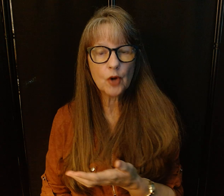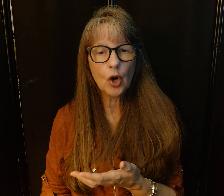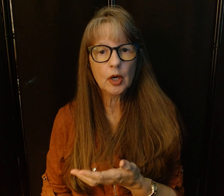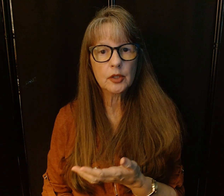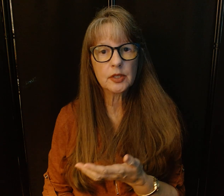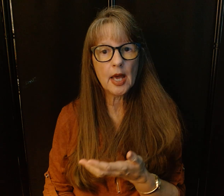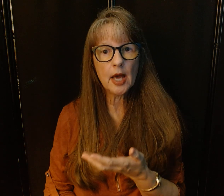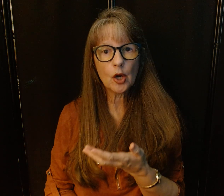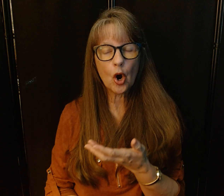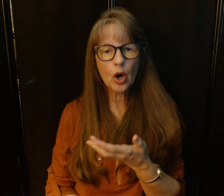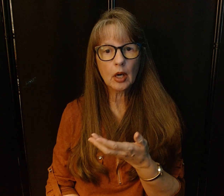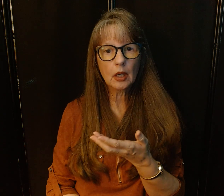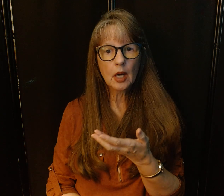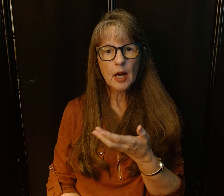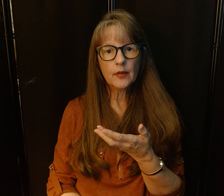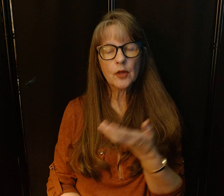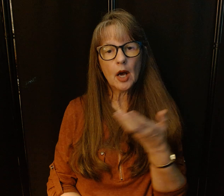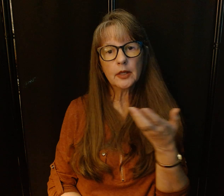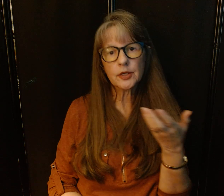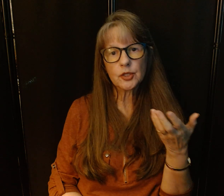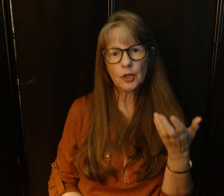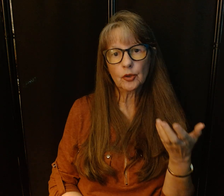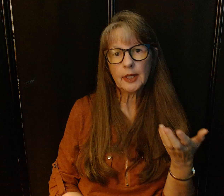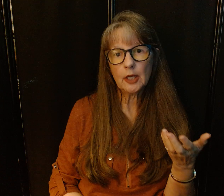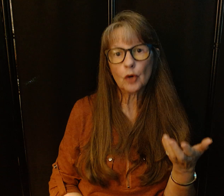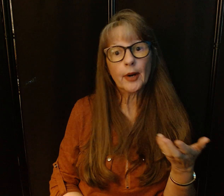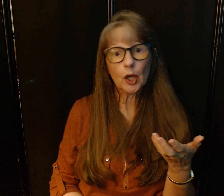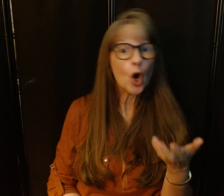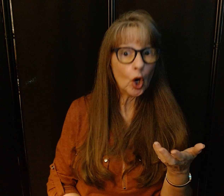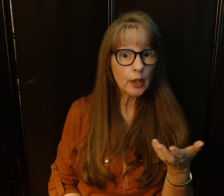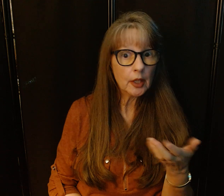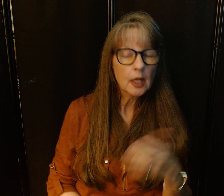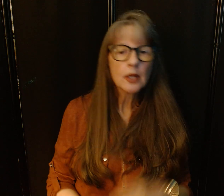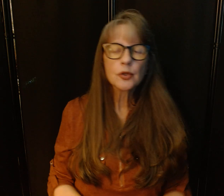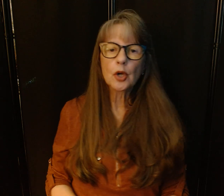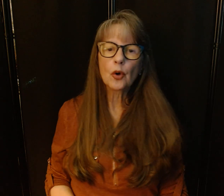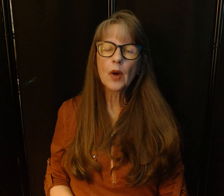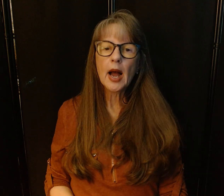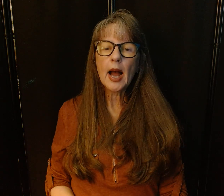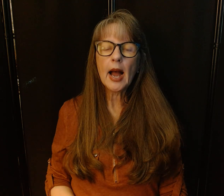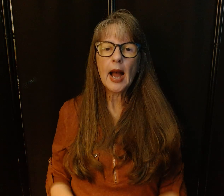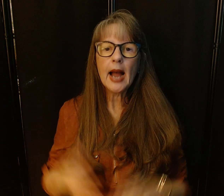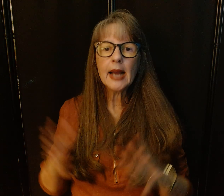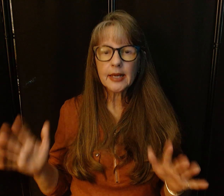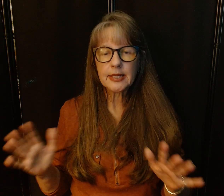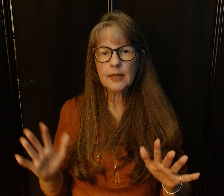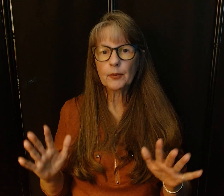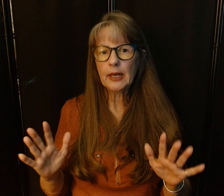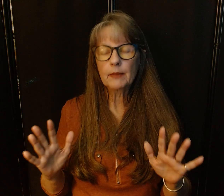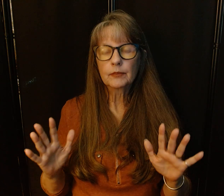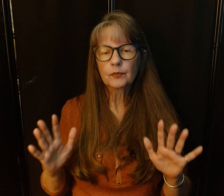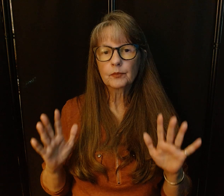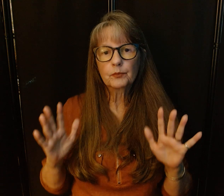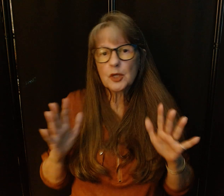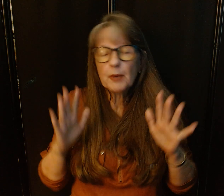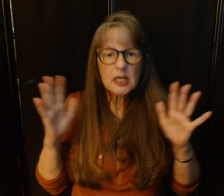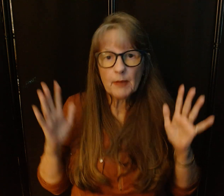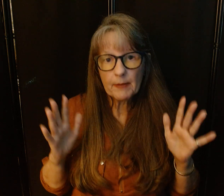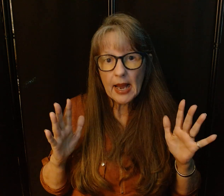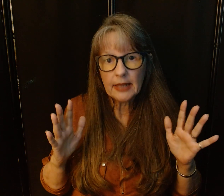cards that are not necessarily a credit card. So I like to separate it just because of my mind. So